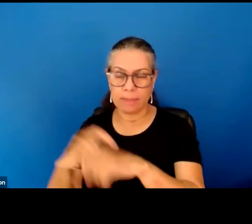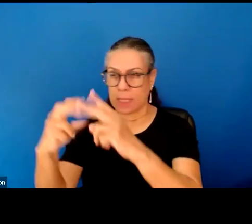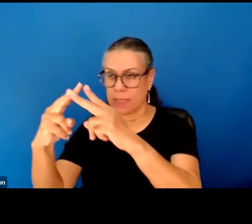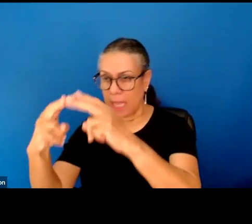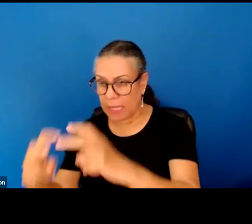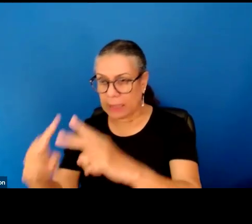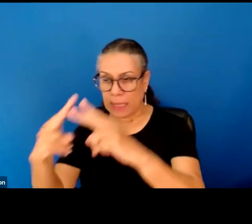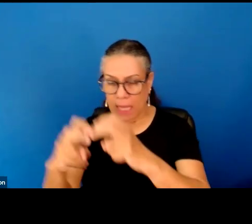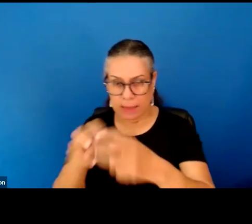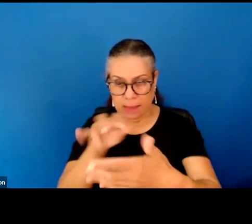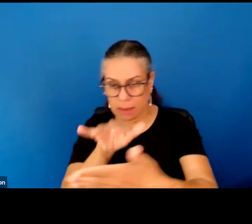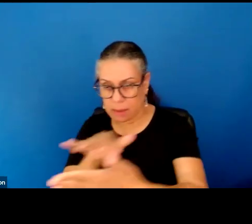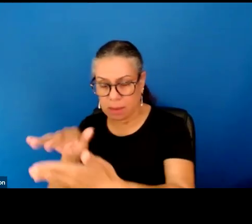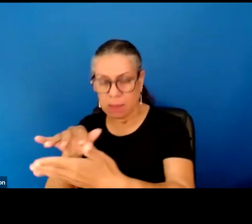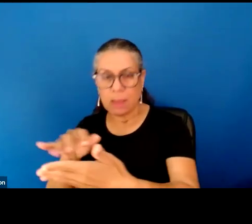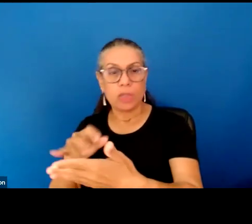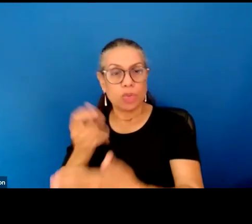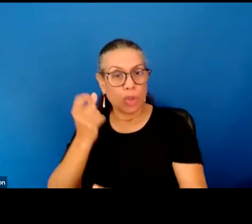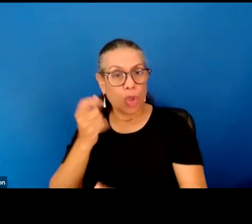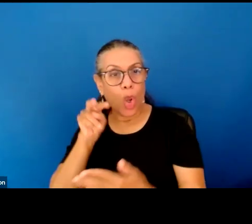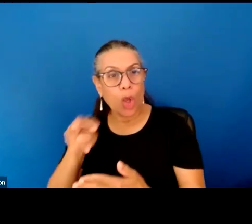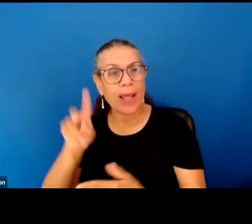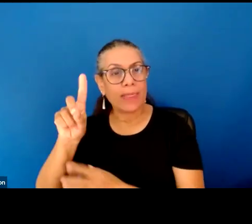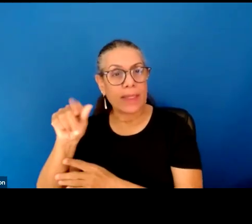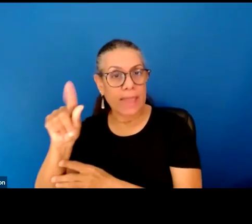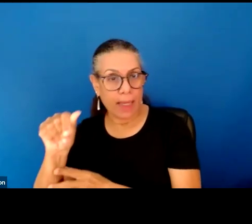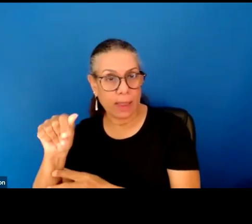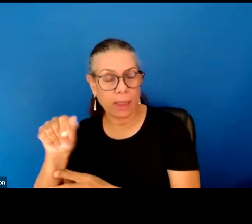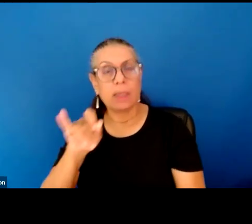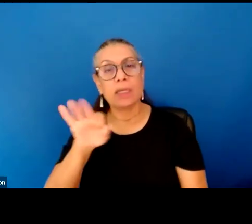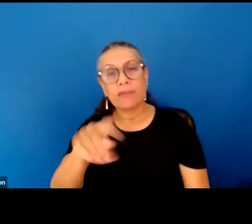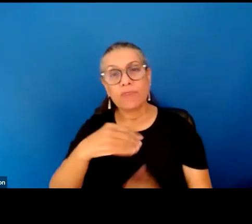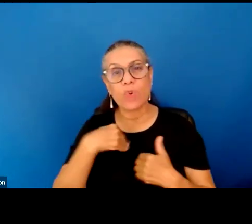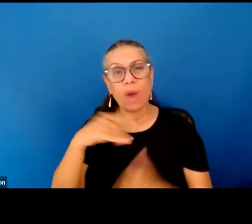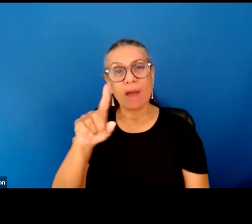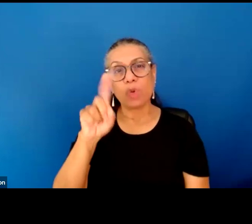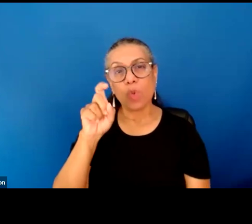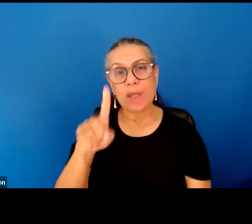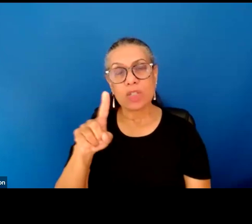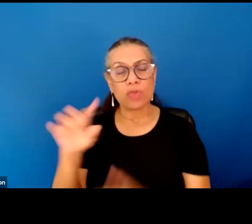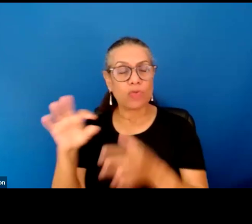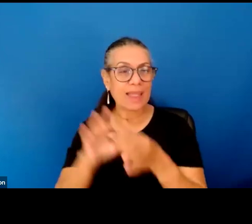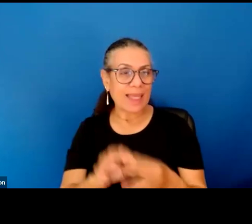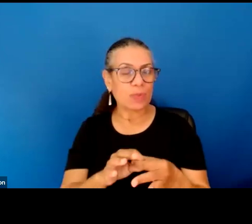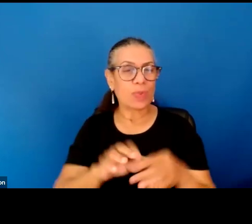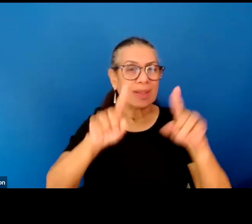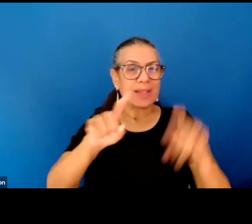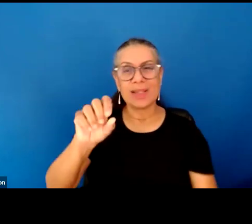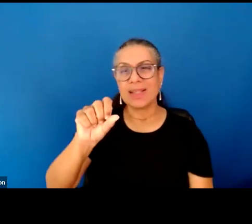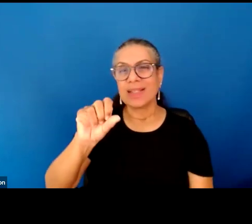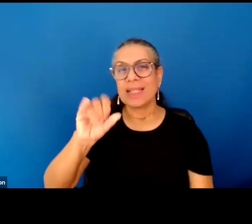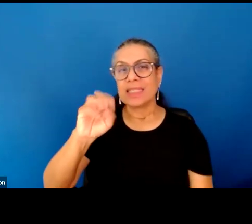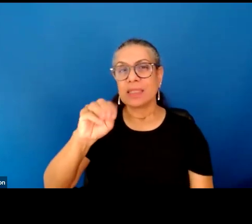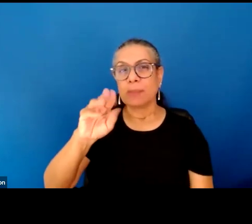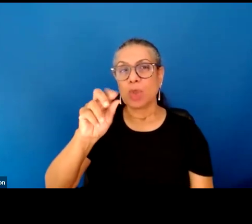analyzing and really looking and understanding the data. So if you have questions, particularly on the simulations, it would